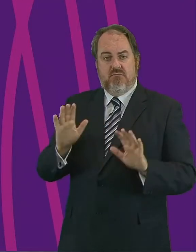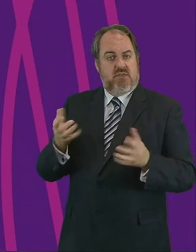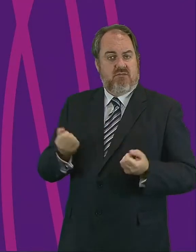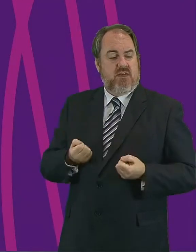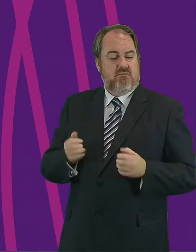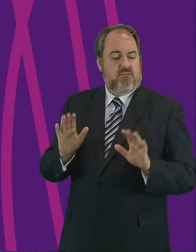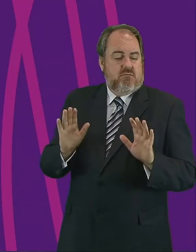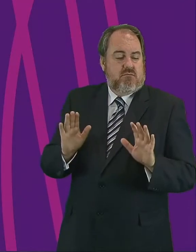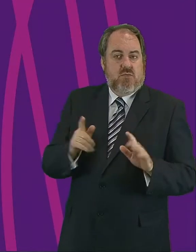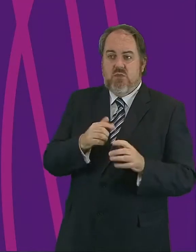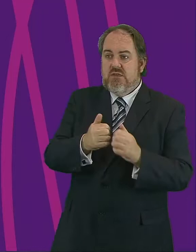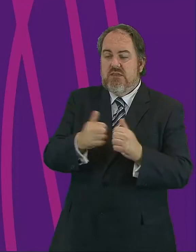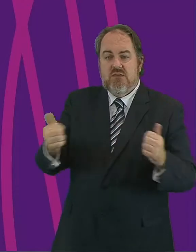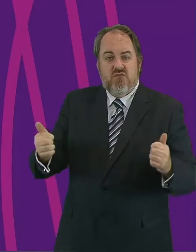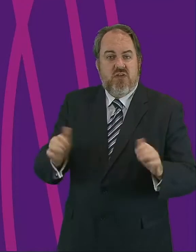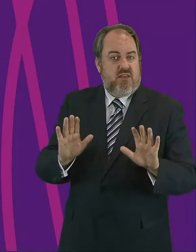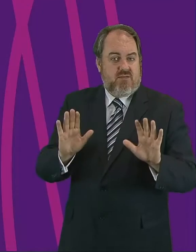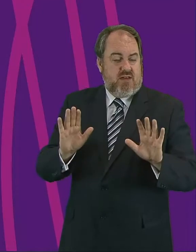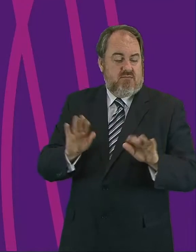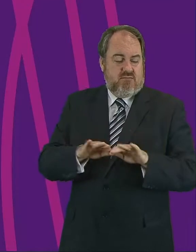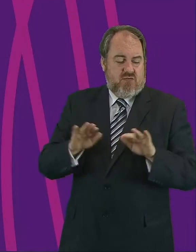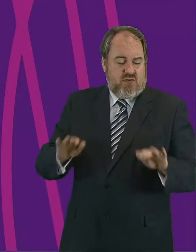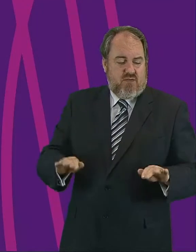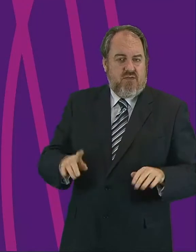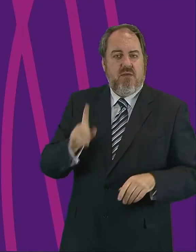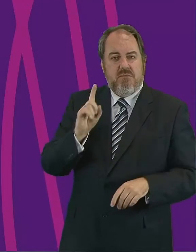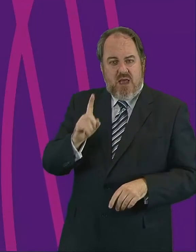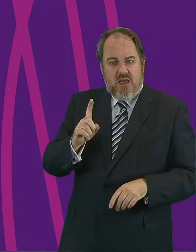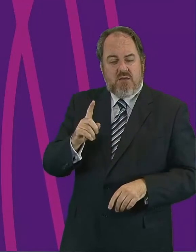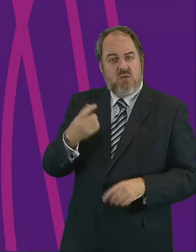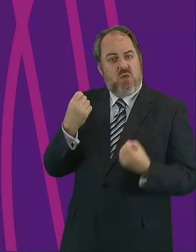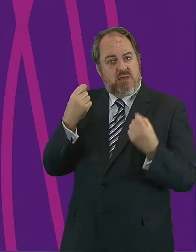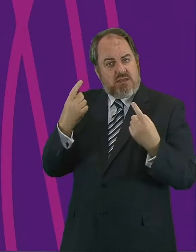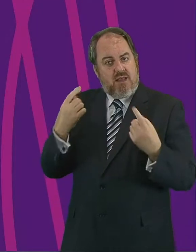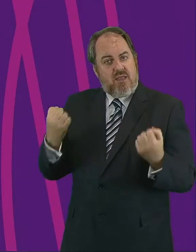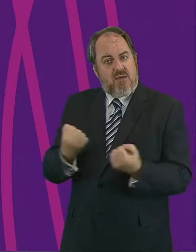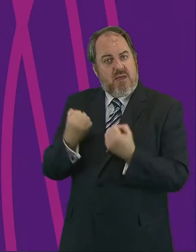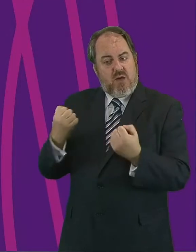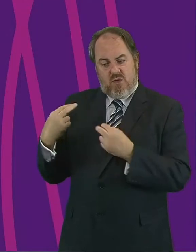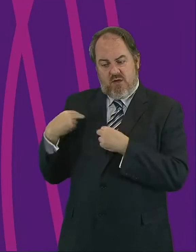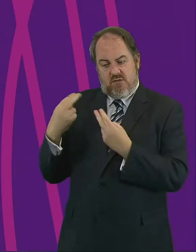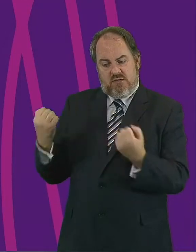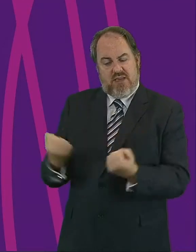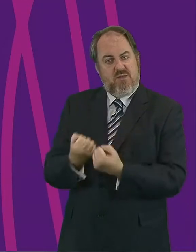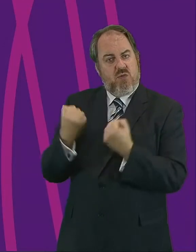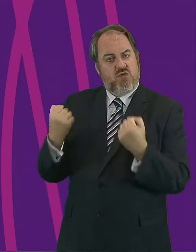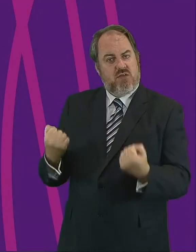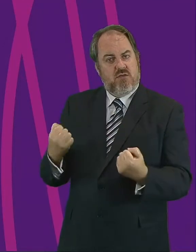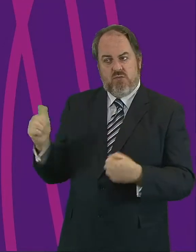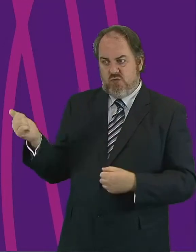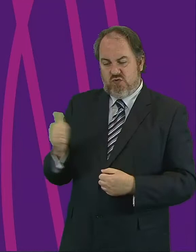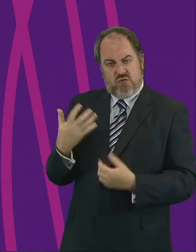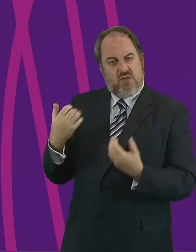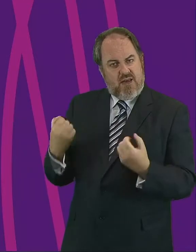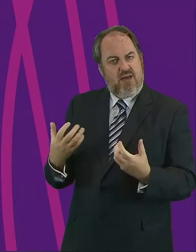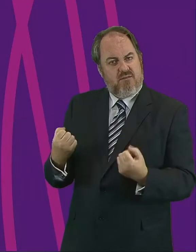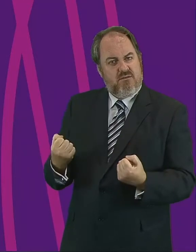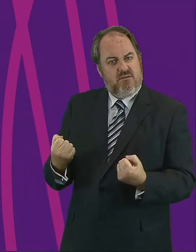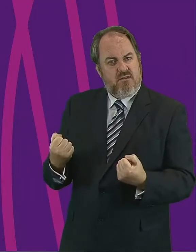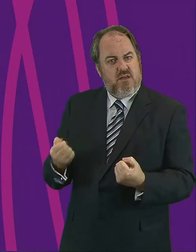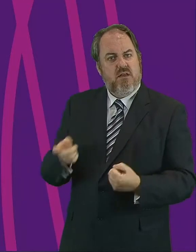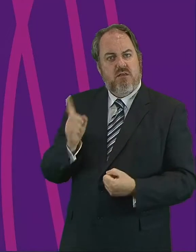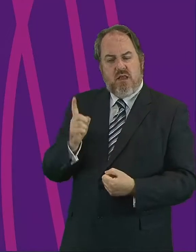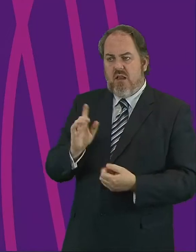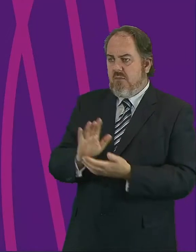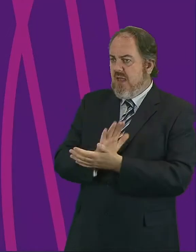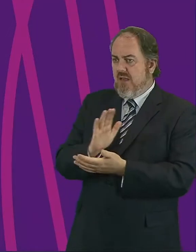not agree with me, but who recognise the importance of devolution, as we've heard from Labour members, we've heard from Liberal members, then I am very